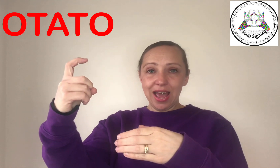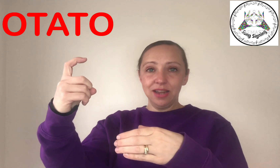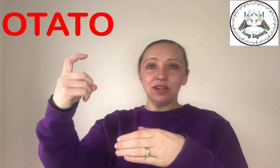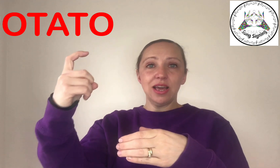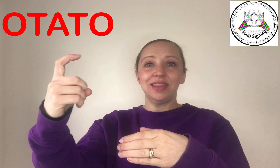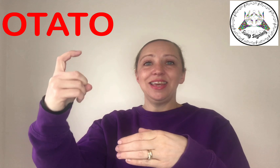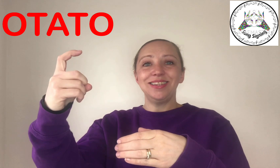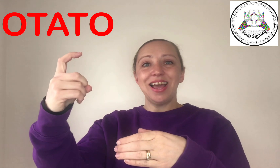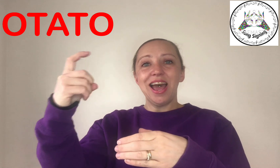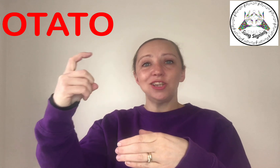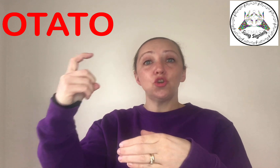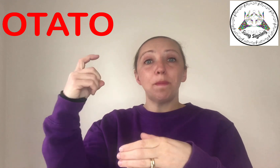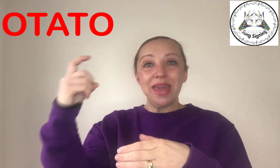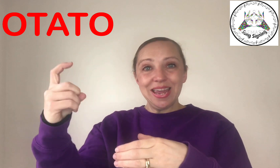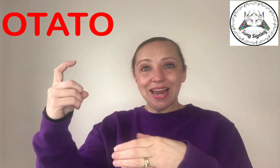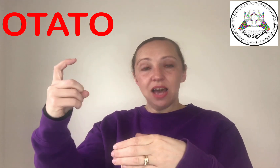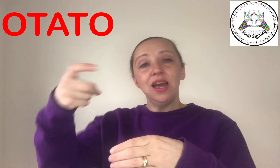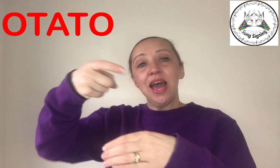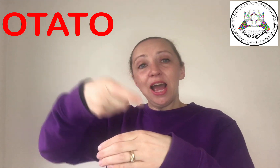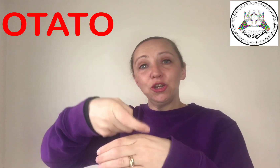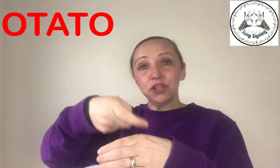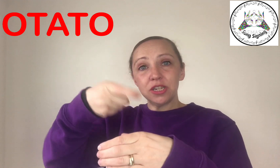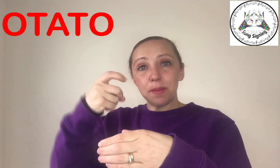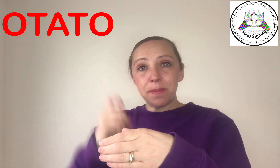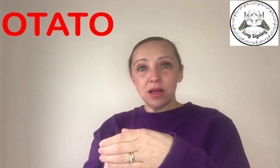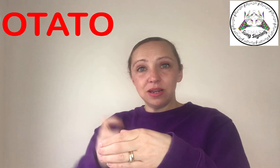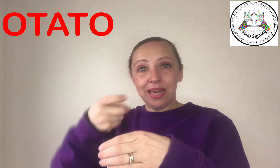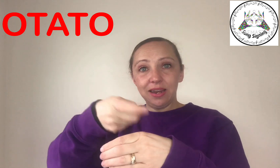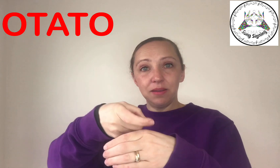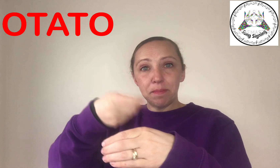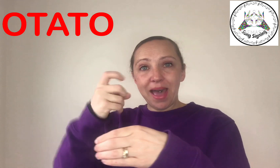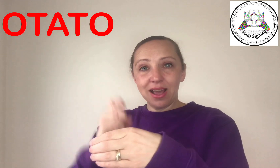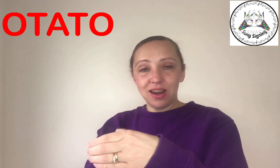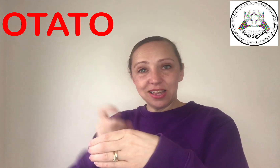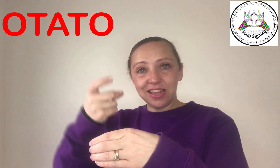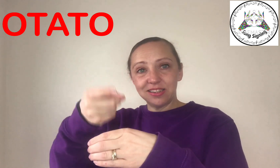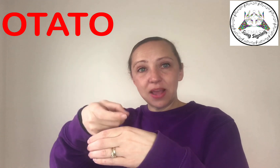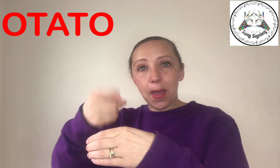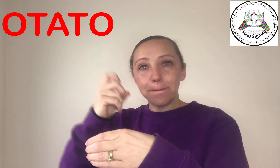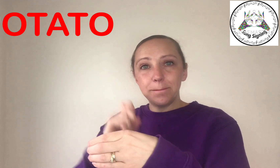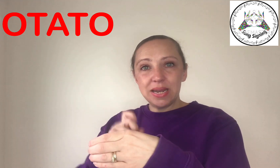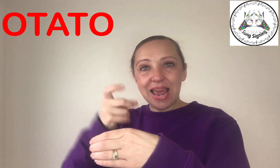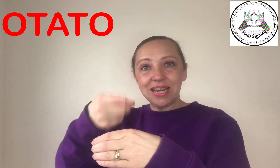hand like this as your peeler. And you're just gonna peel it back like this. Potato.